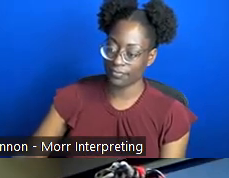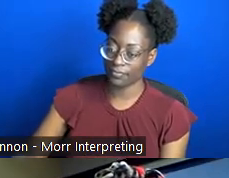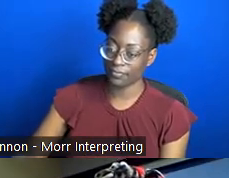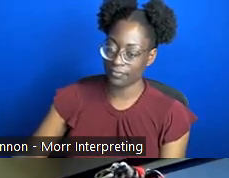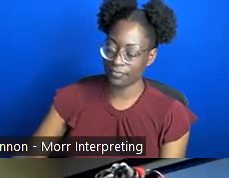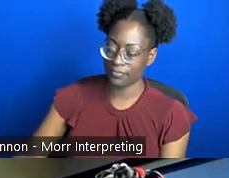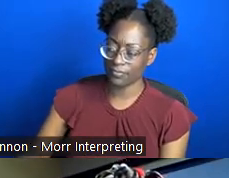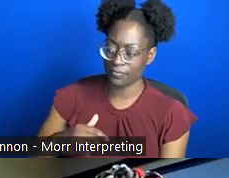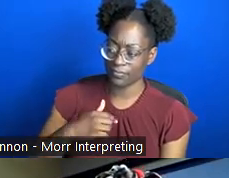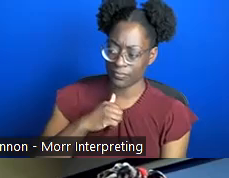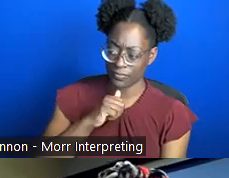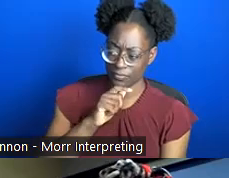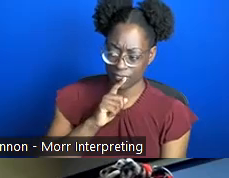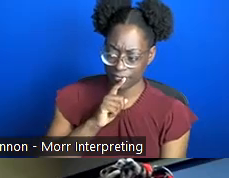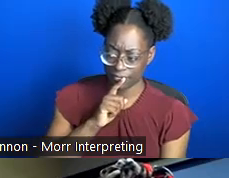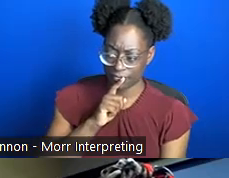I'm not sure if I had,